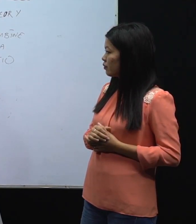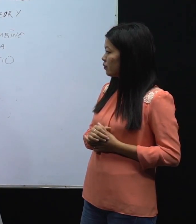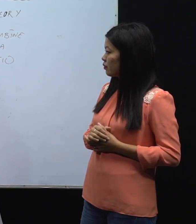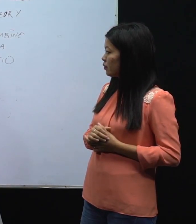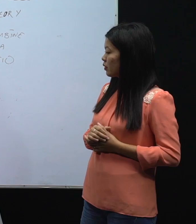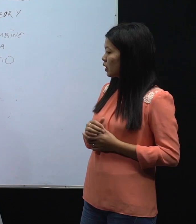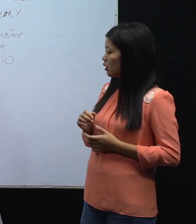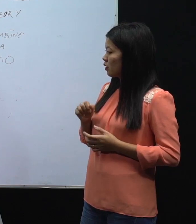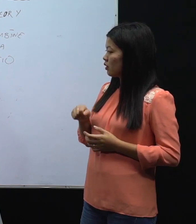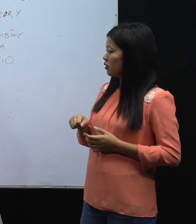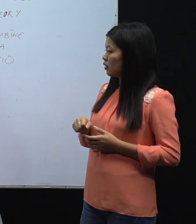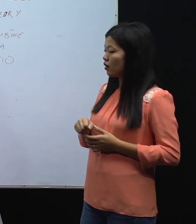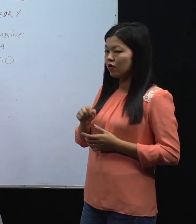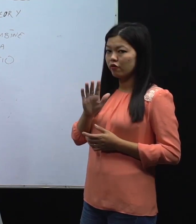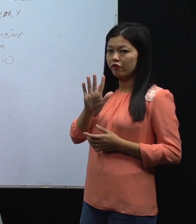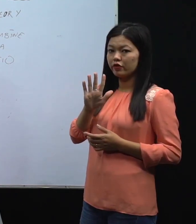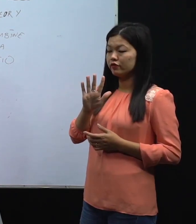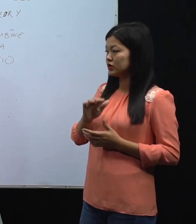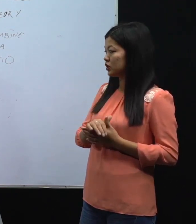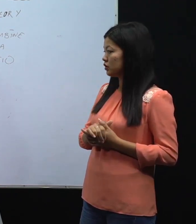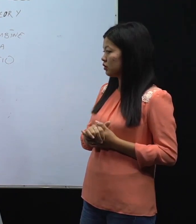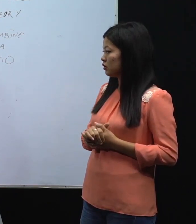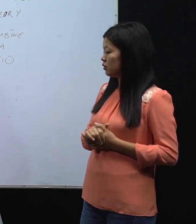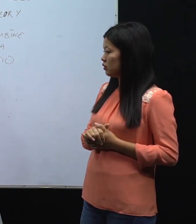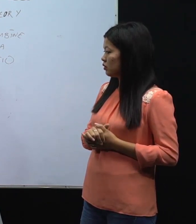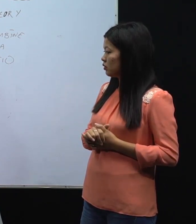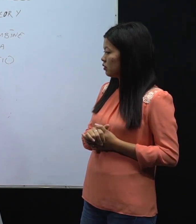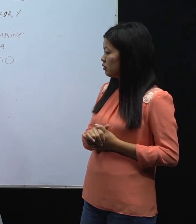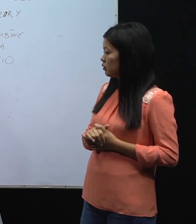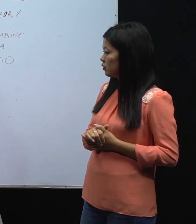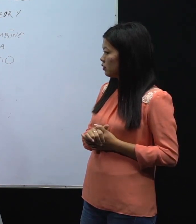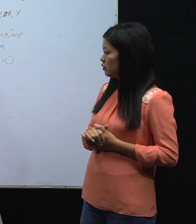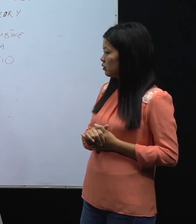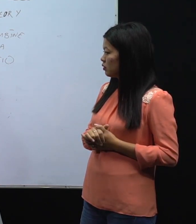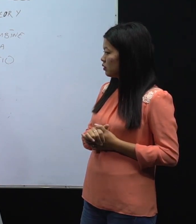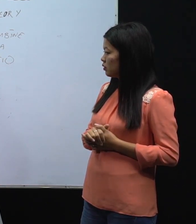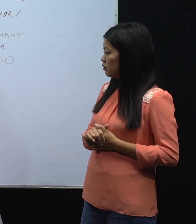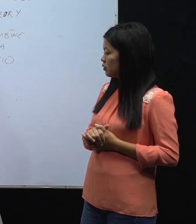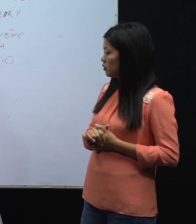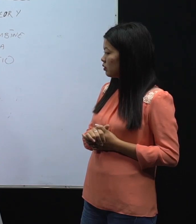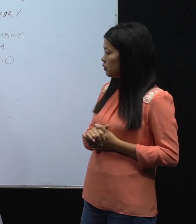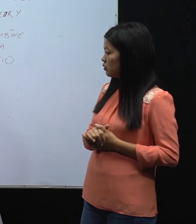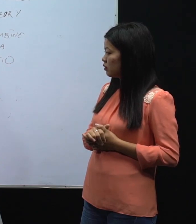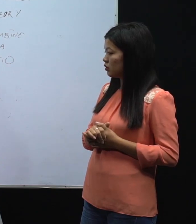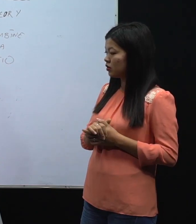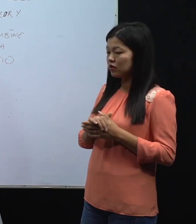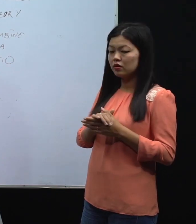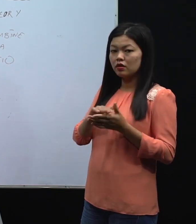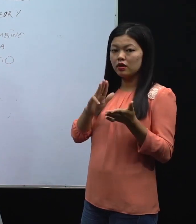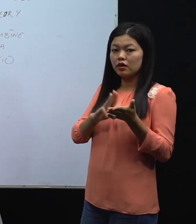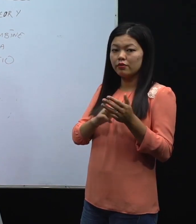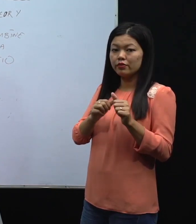is done. Now this is our fifth postulates, okay? Now the fifth postulate is that matter